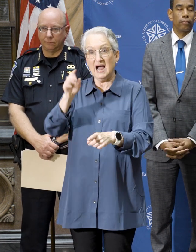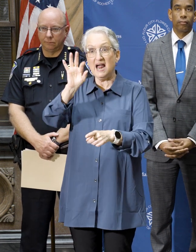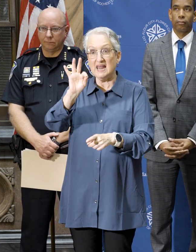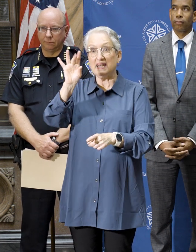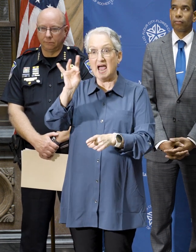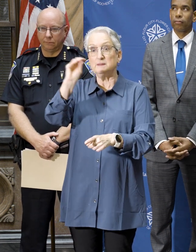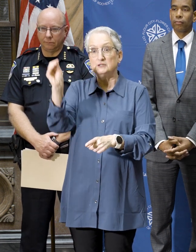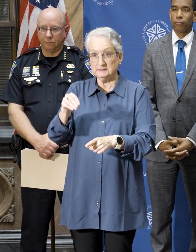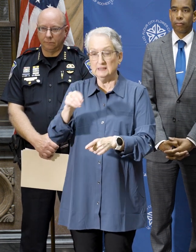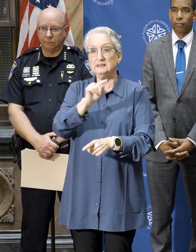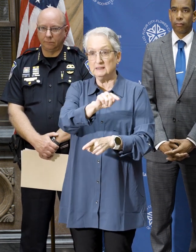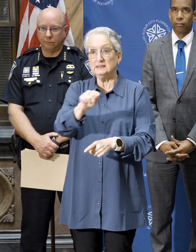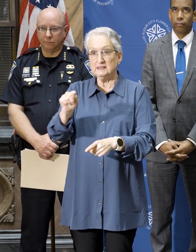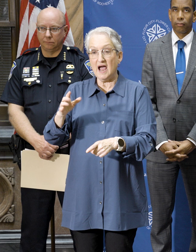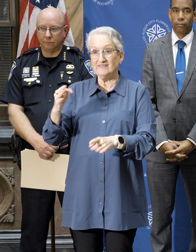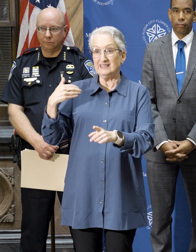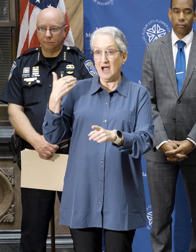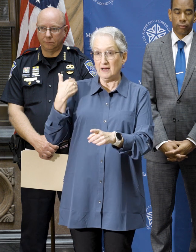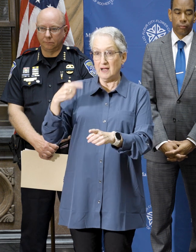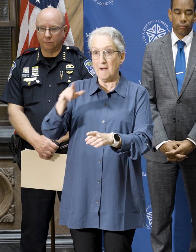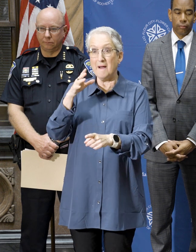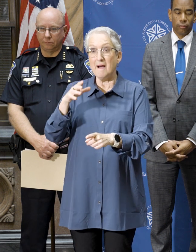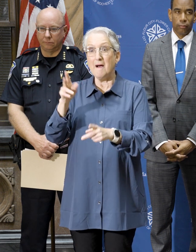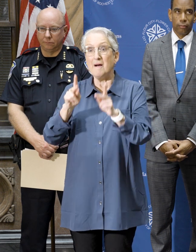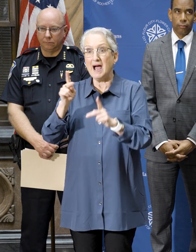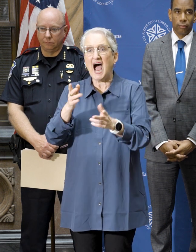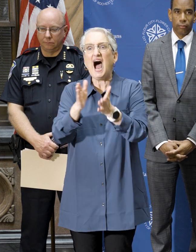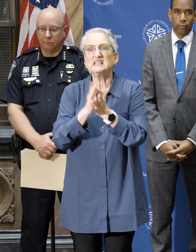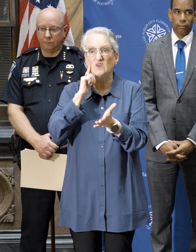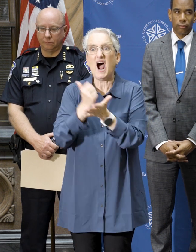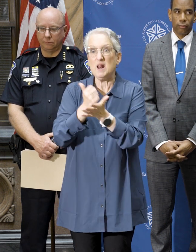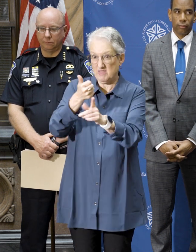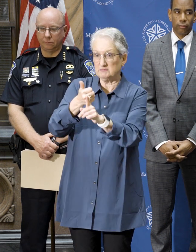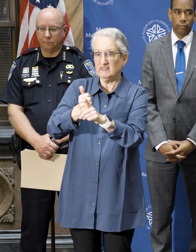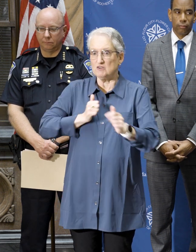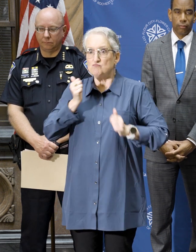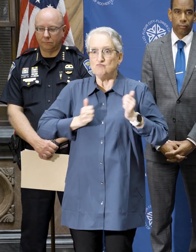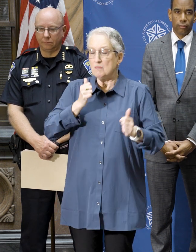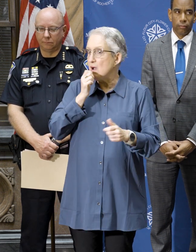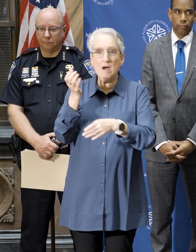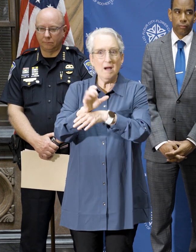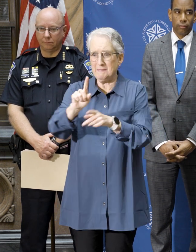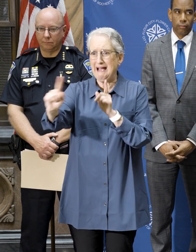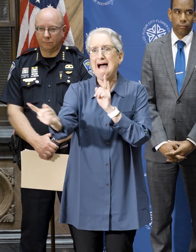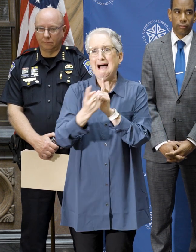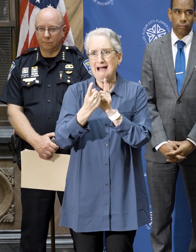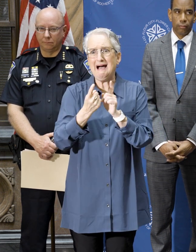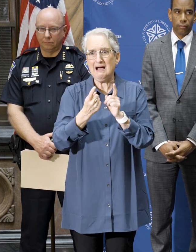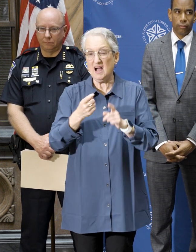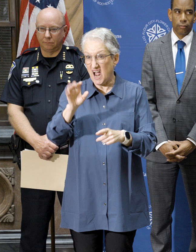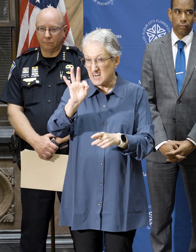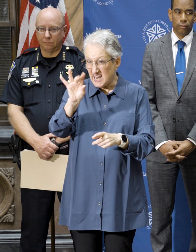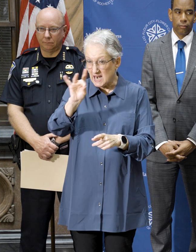That means the young people asked for the help. Topics of discussion have included anger management,